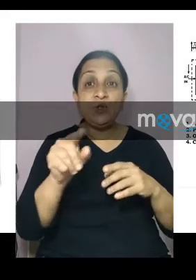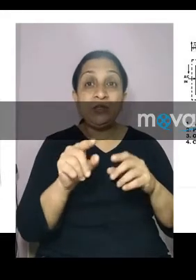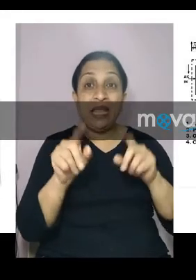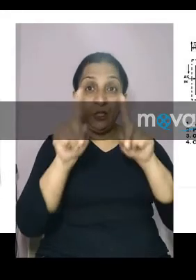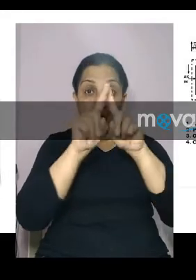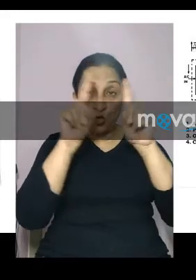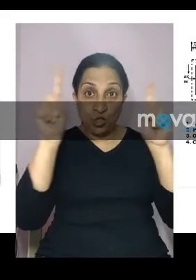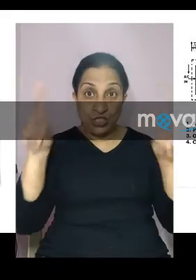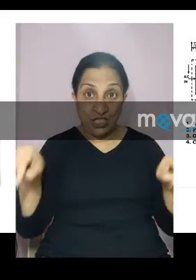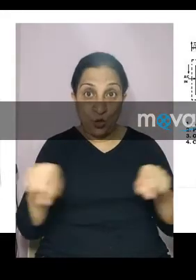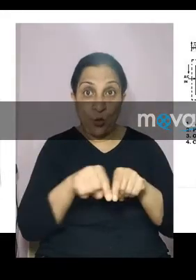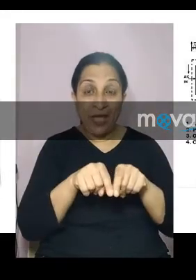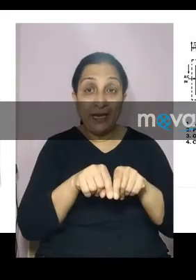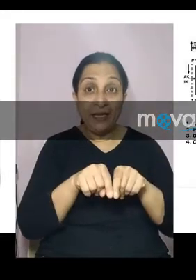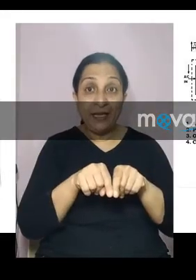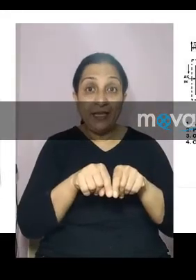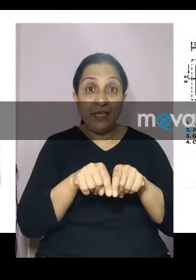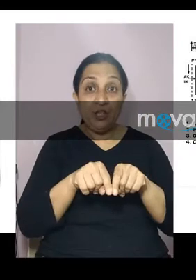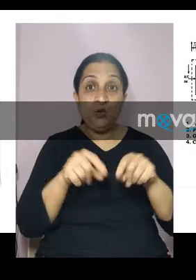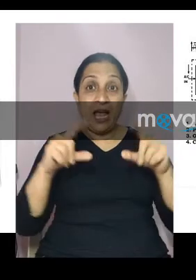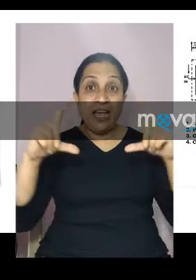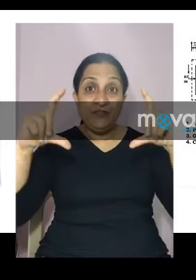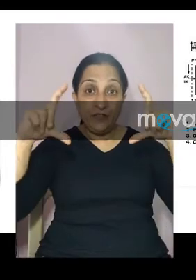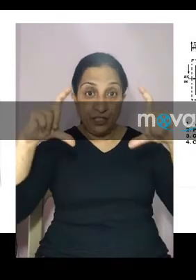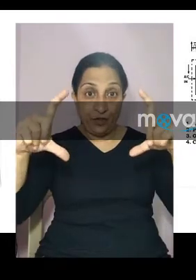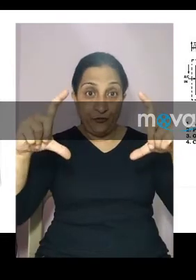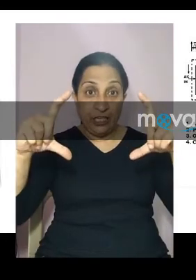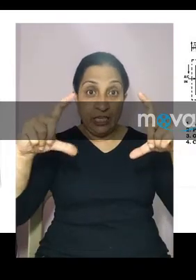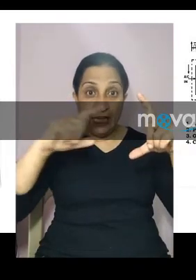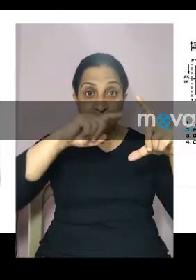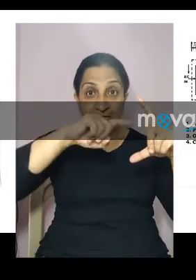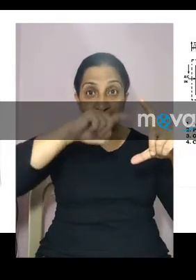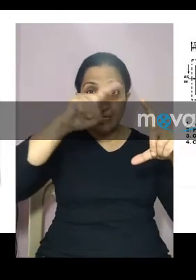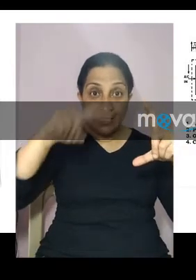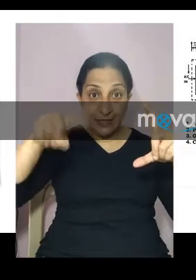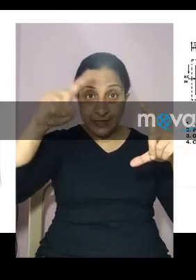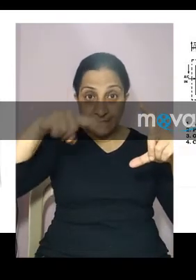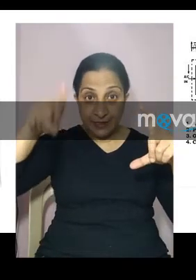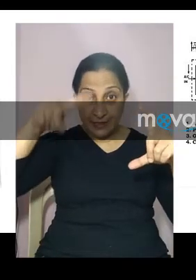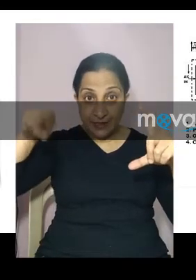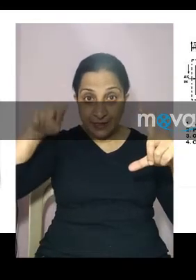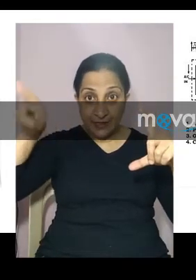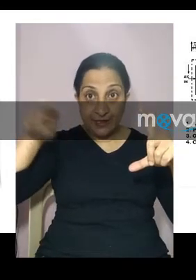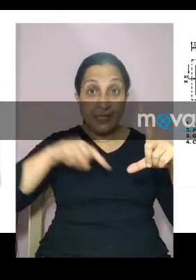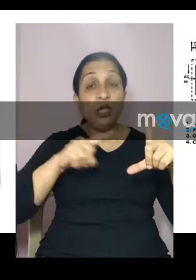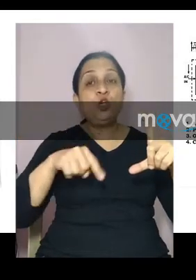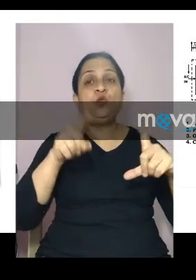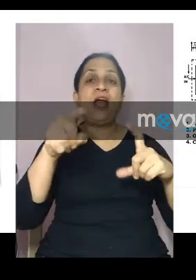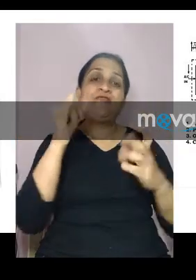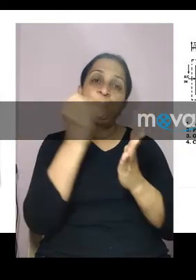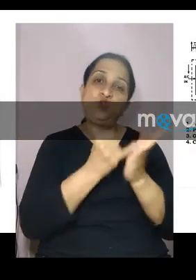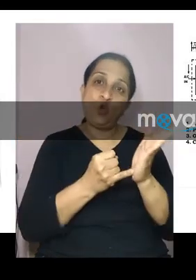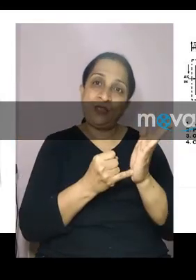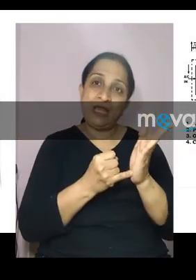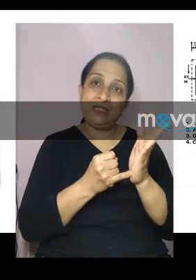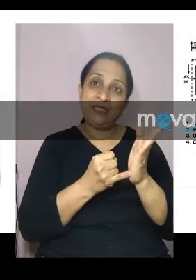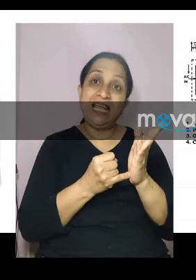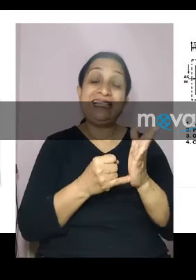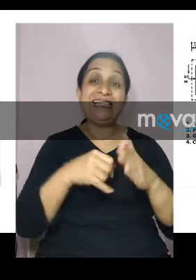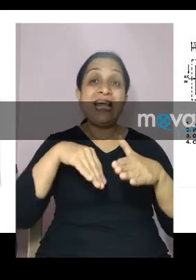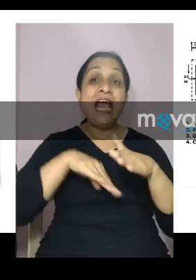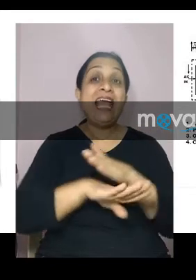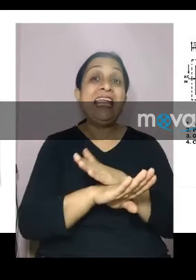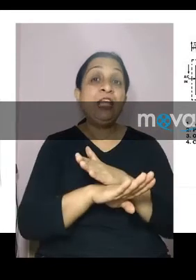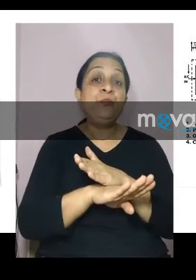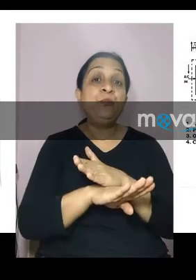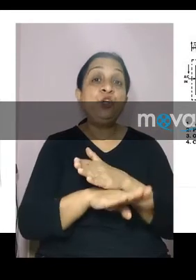Okay, so there you draw the square. You have your figure like this. You have to draw that. That